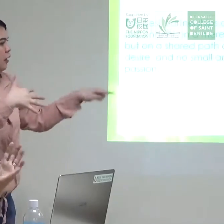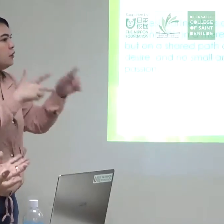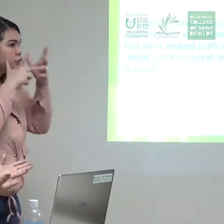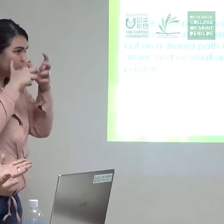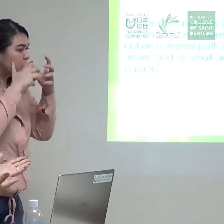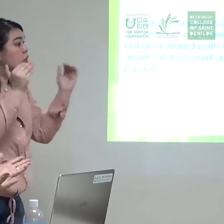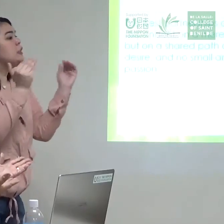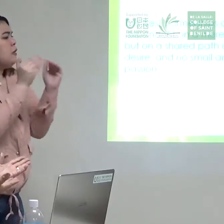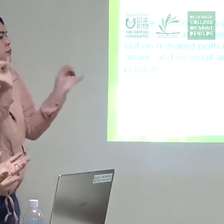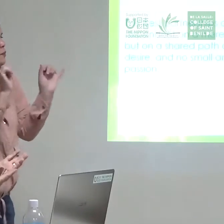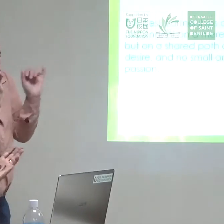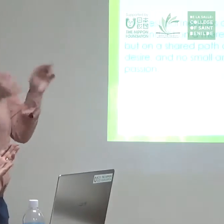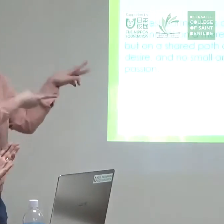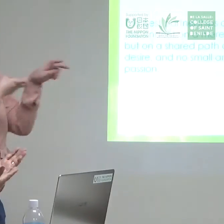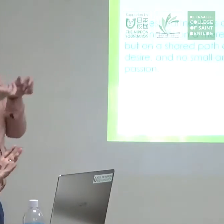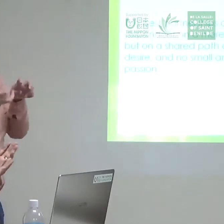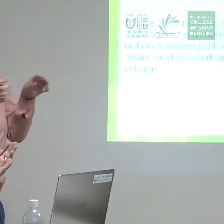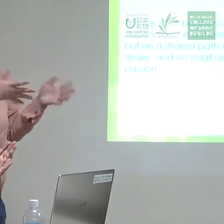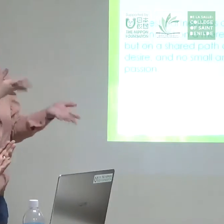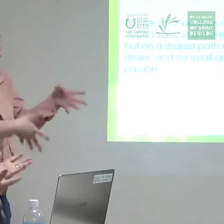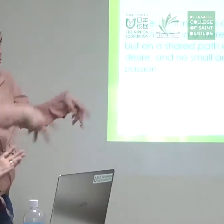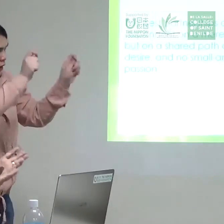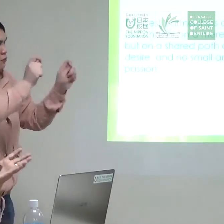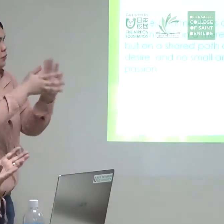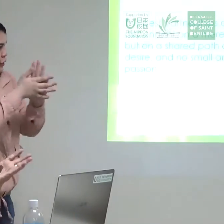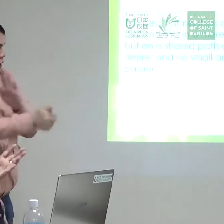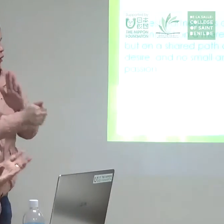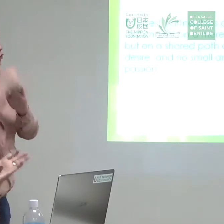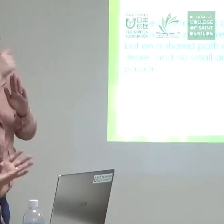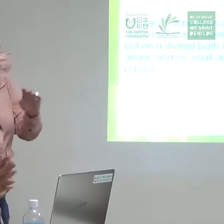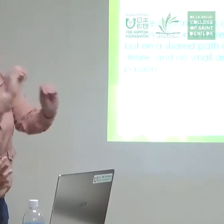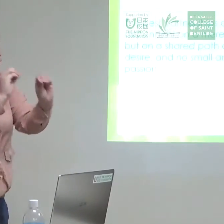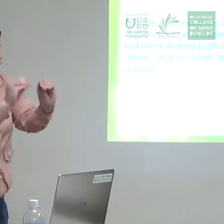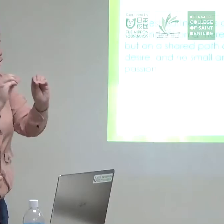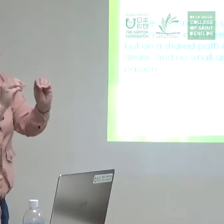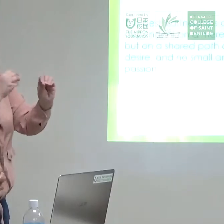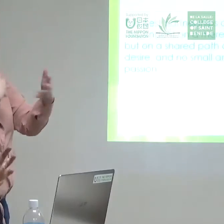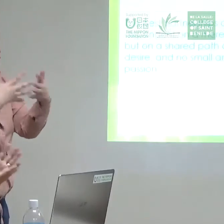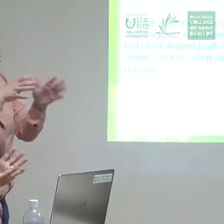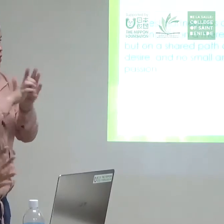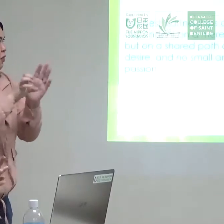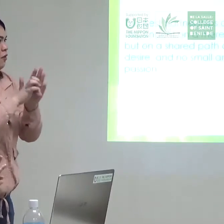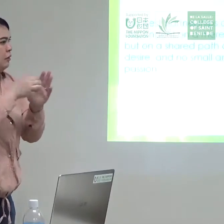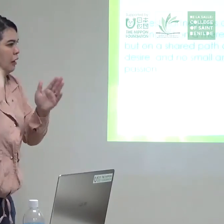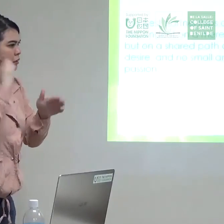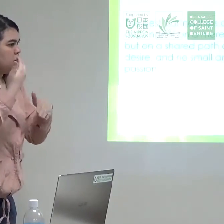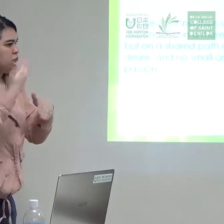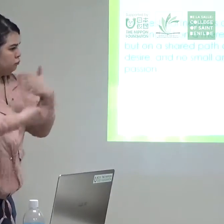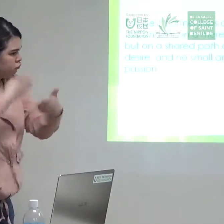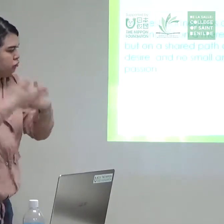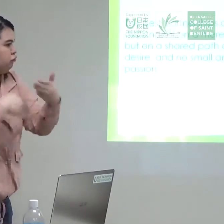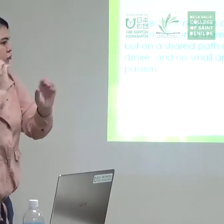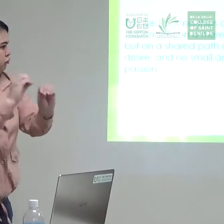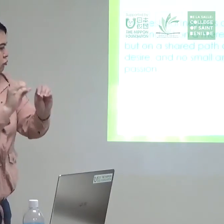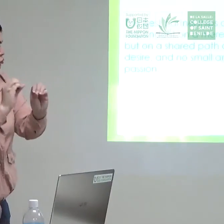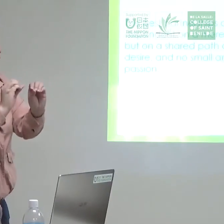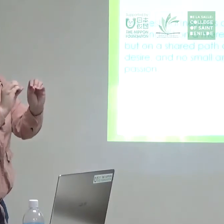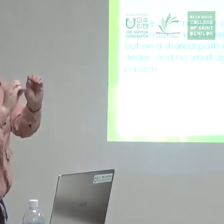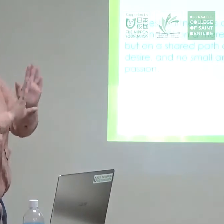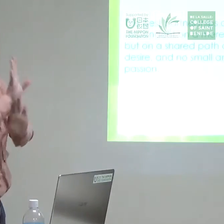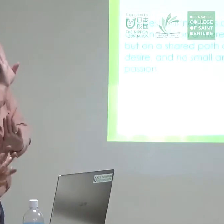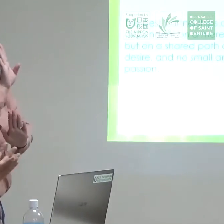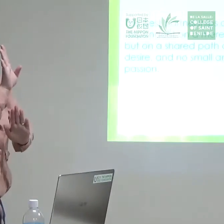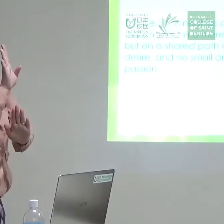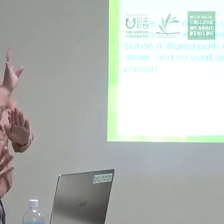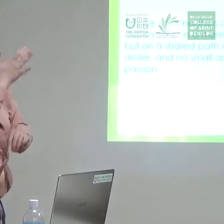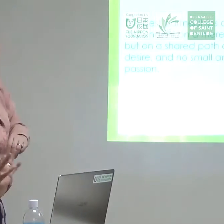the same teaching skill, the same expertise as teachers, that you are.